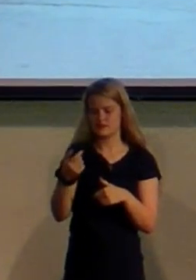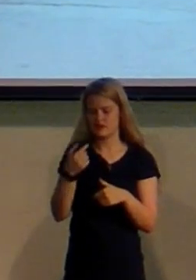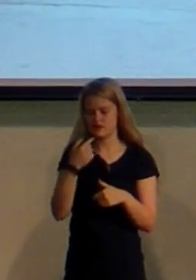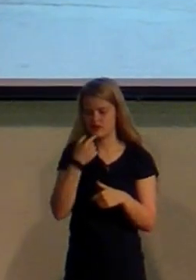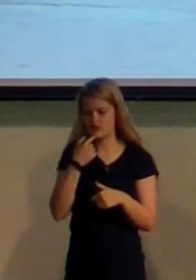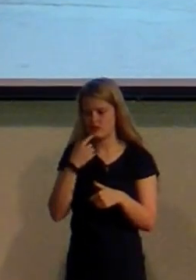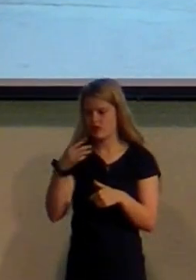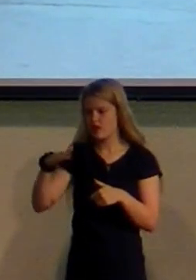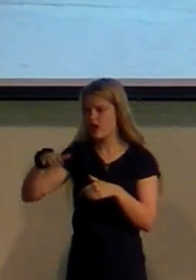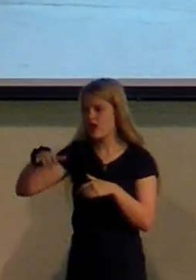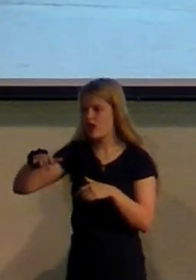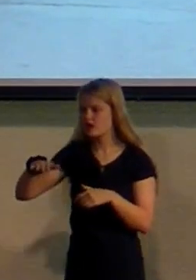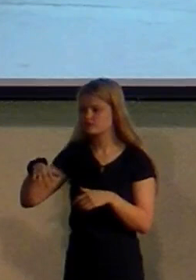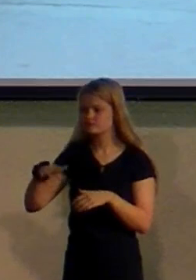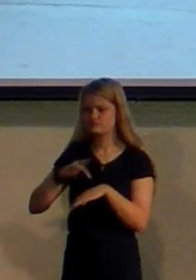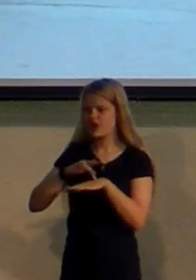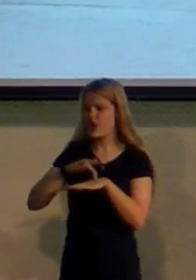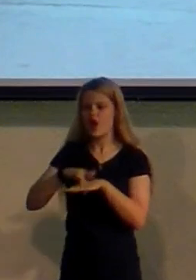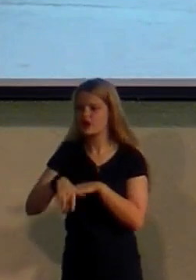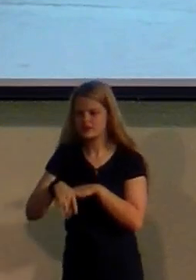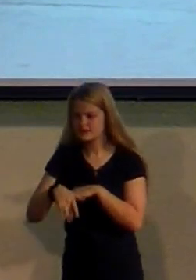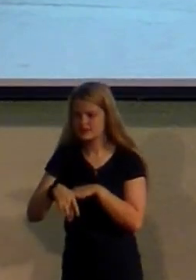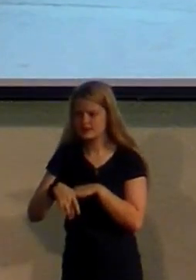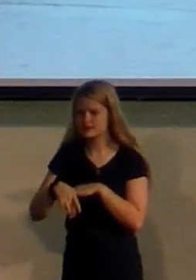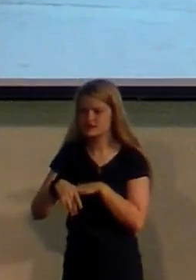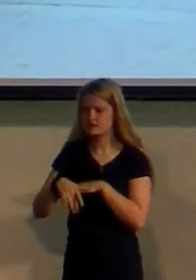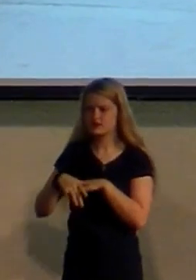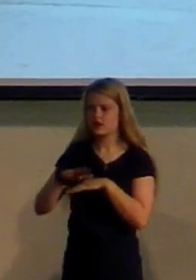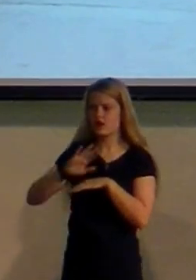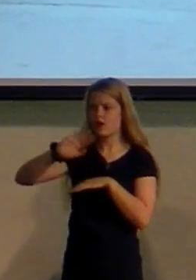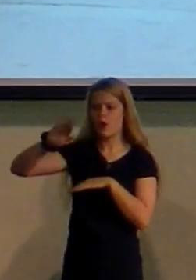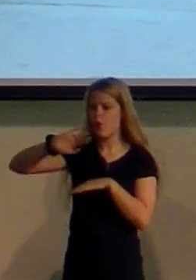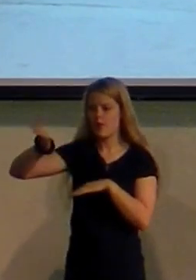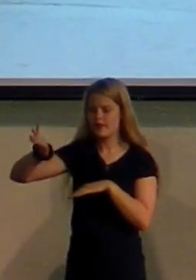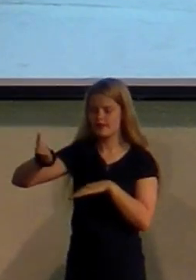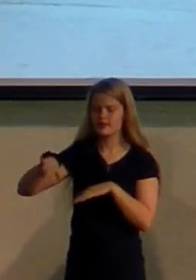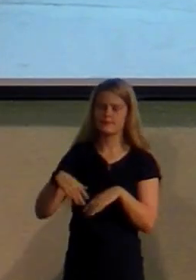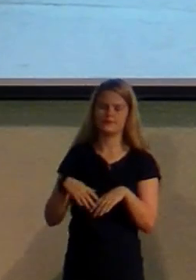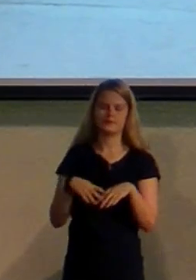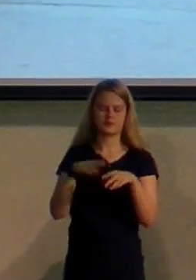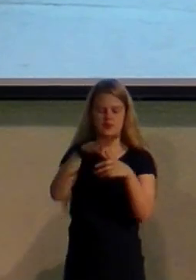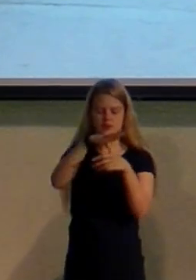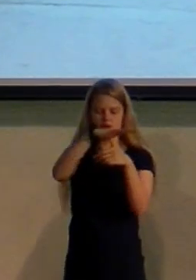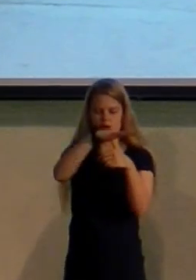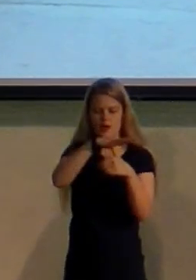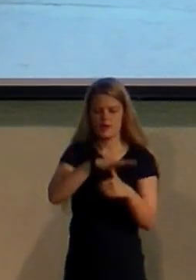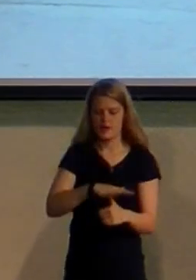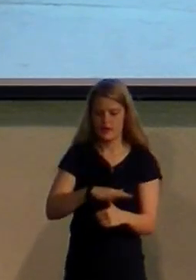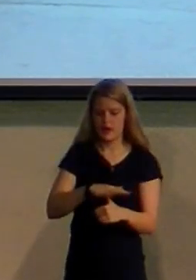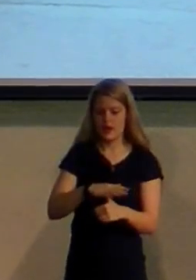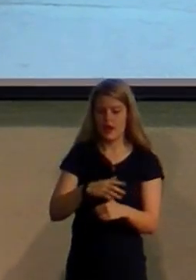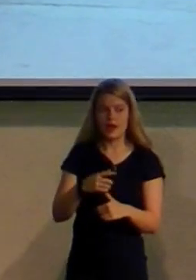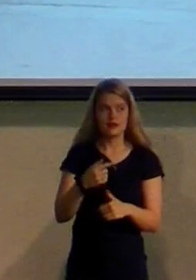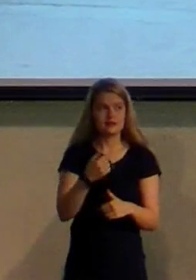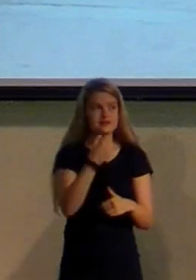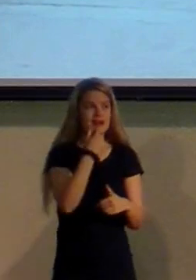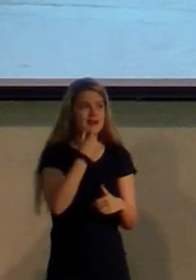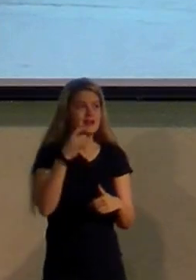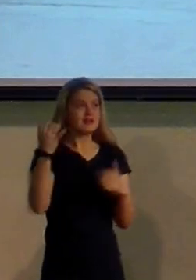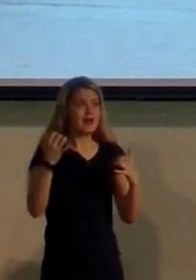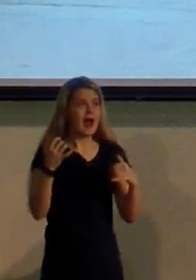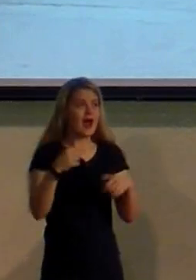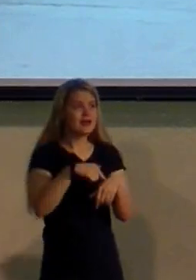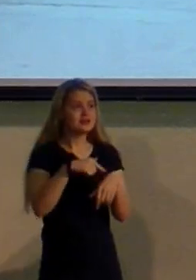sight." So he's flying in, and he drops down close to the ground, and the guy inside says, "That's our cue.